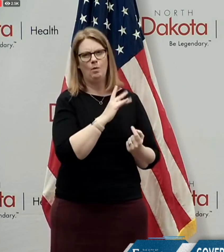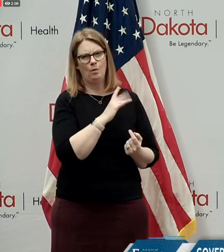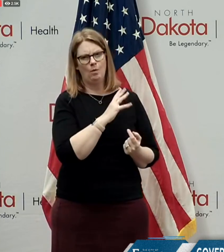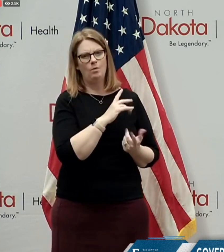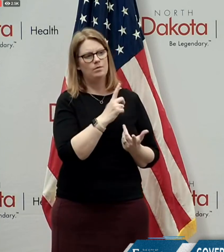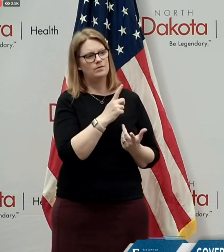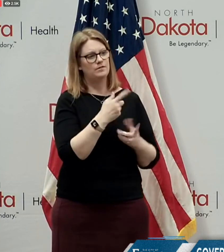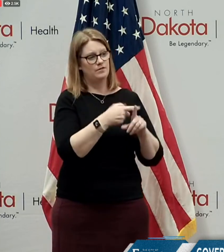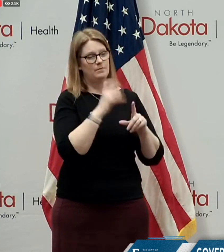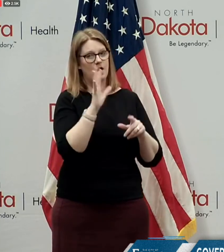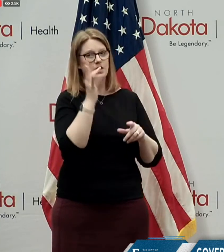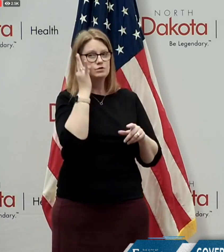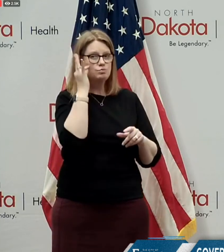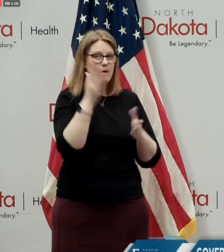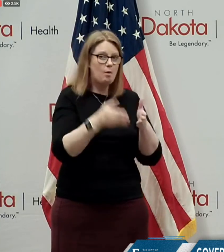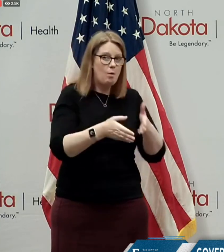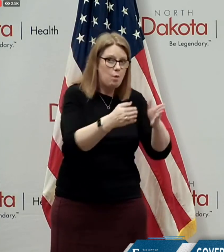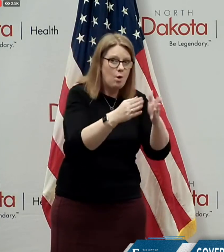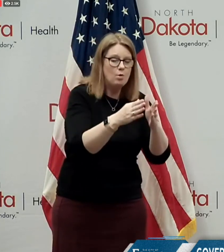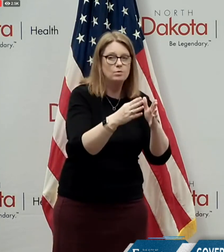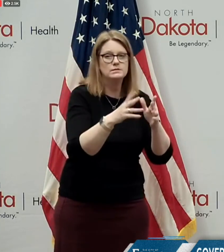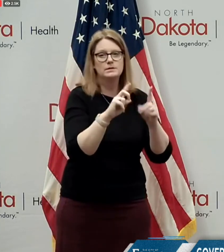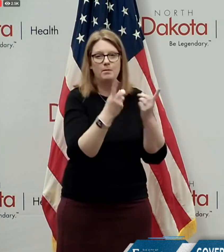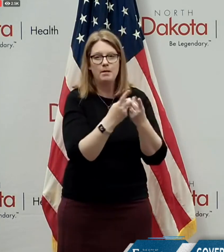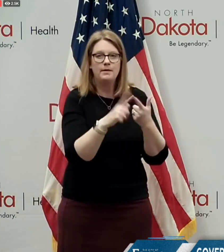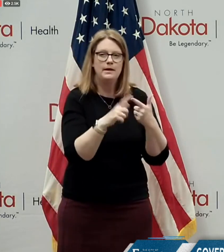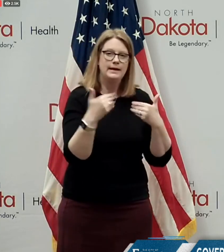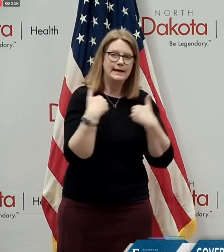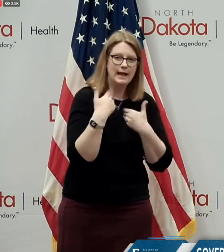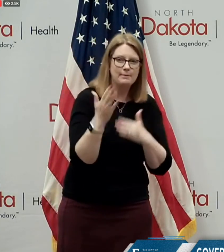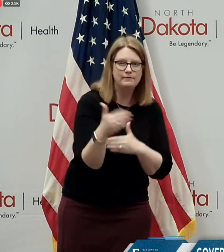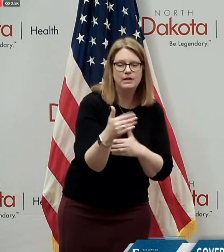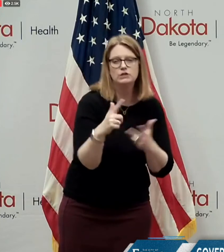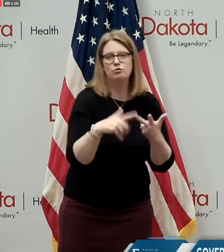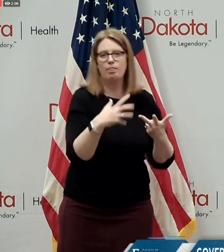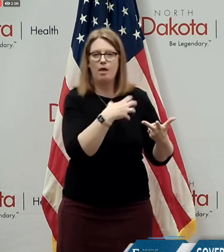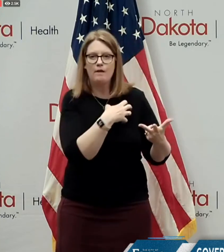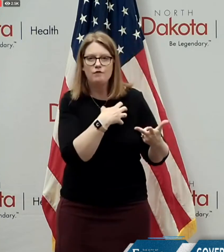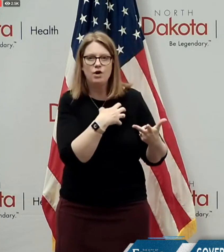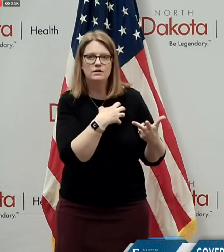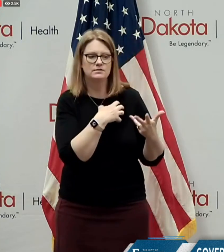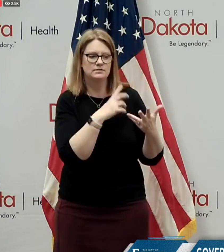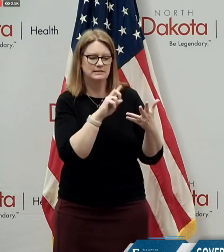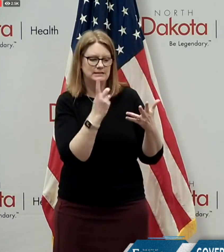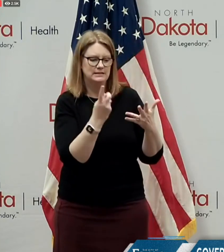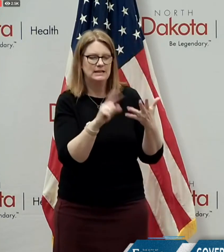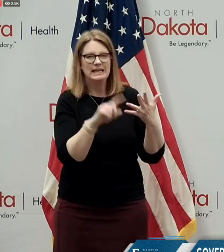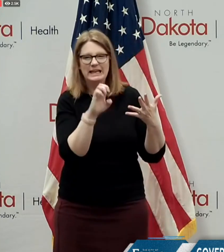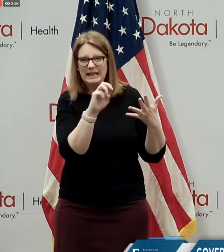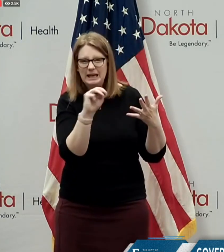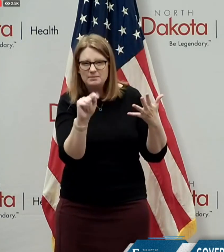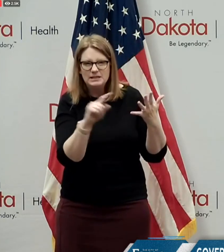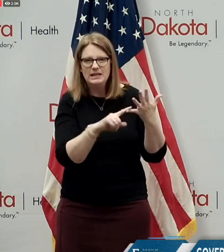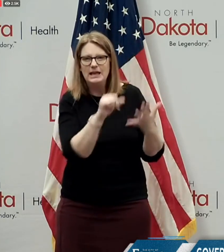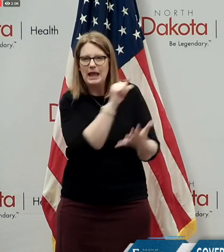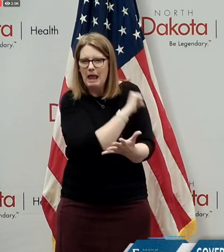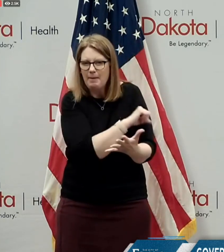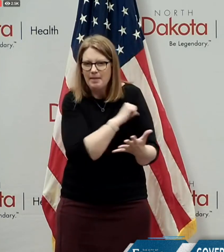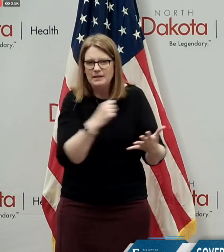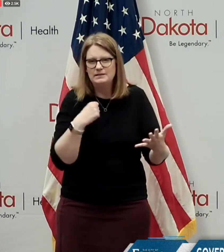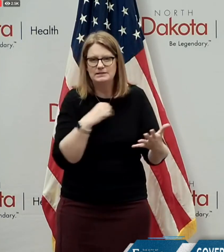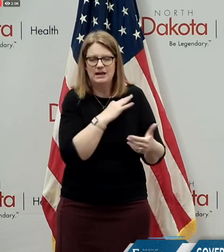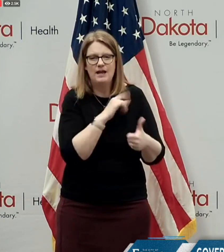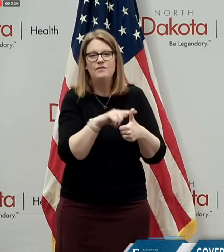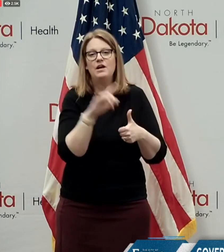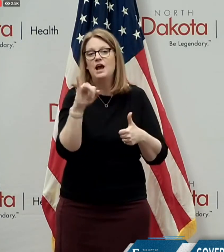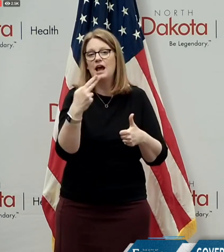there, from our Tribal Roads Department, Game and Fish, law enforcement, different departments, our EMT, our ambulance staff,